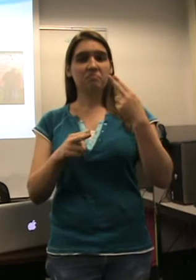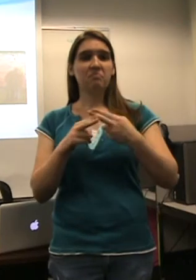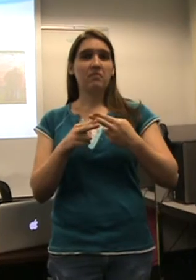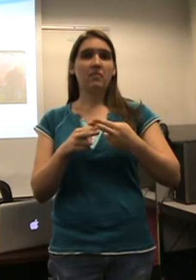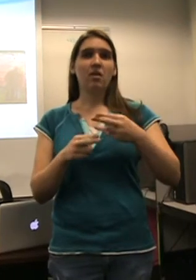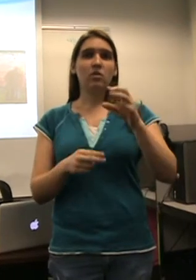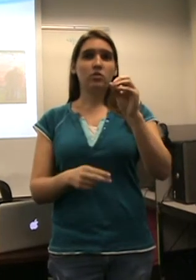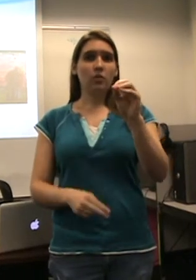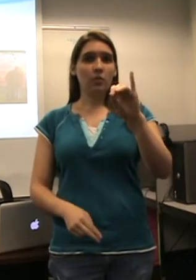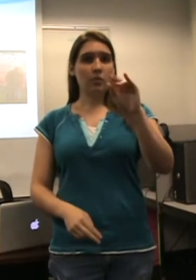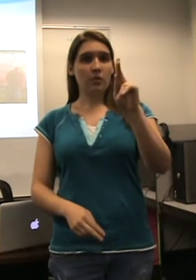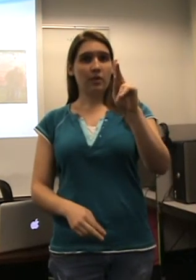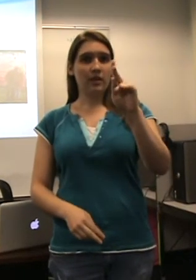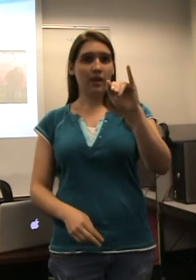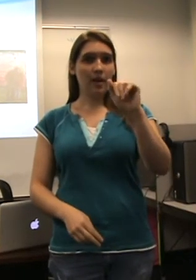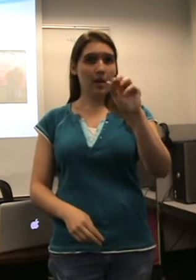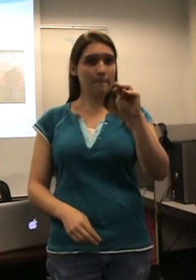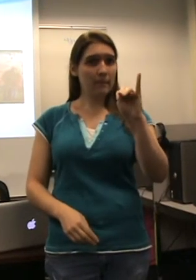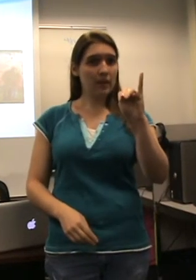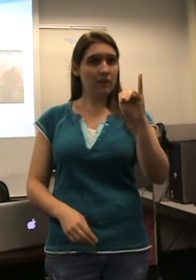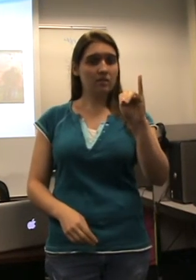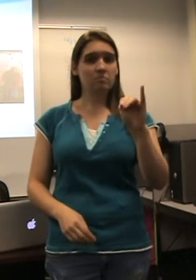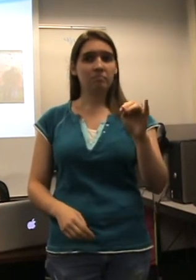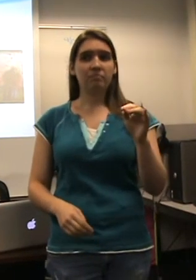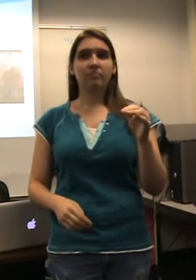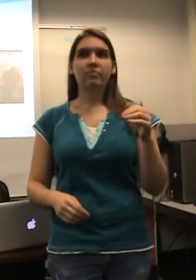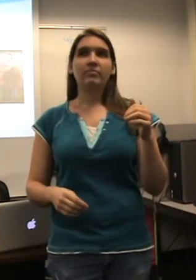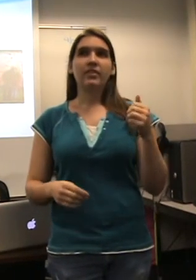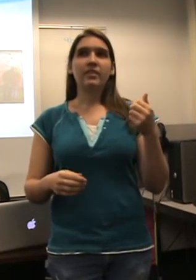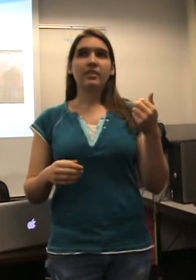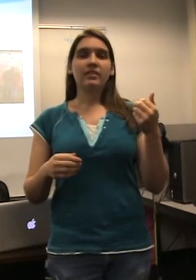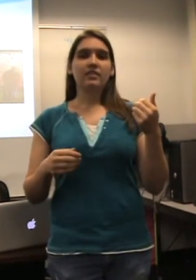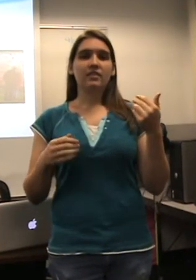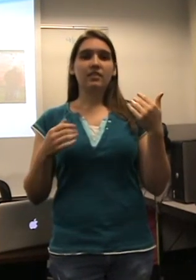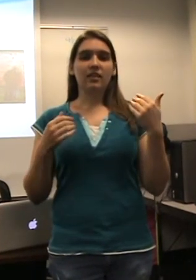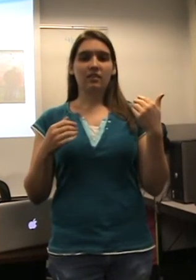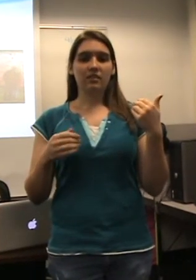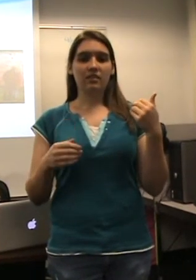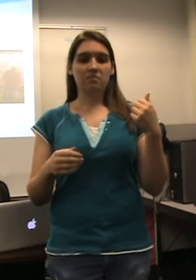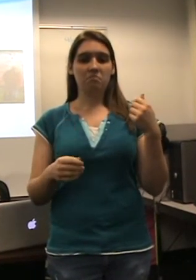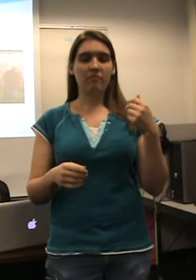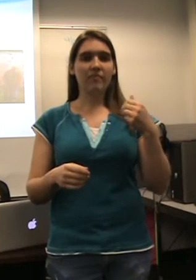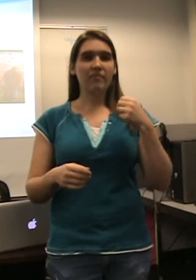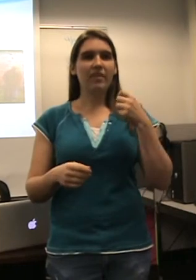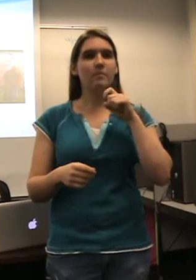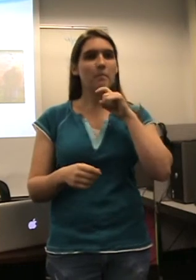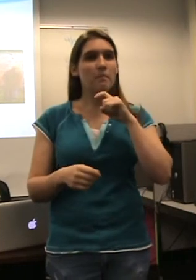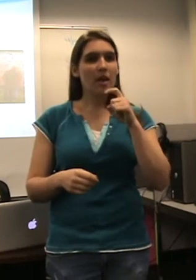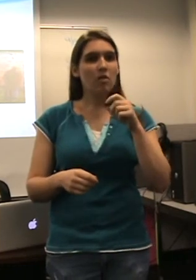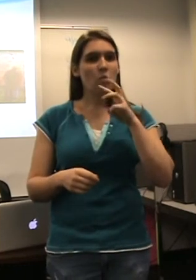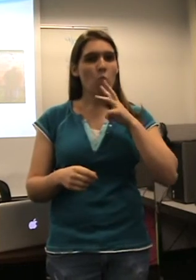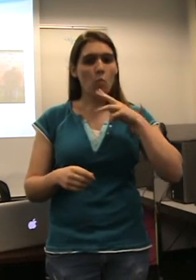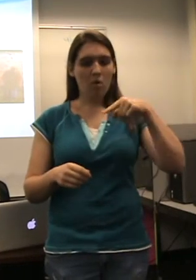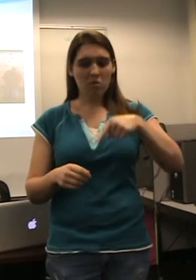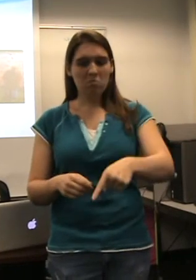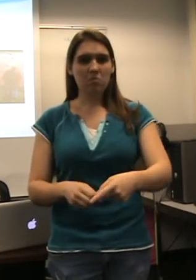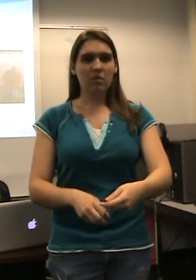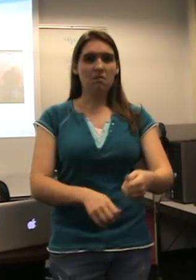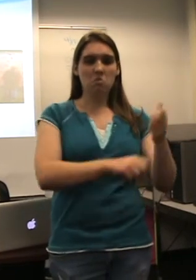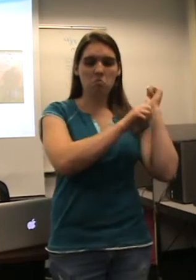which is used to bang metal on pipes in the water to confuse the dolphins and then guide them into the